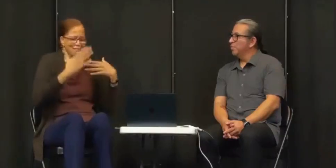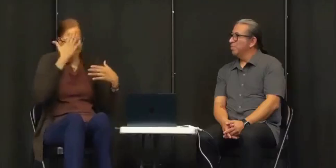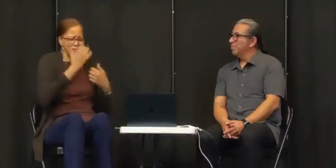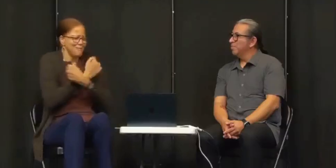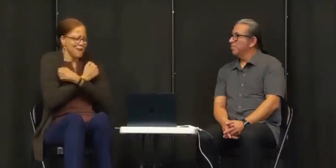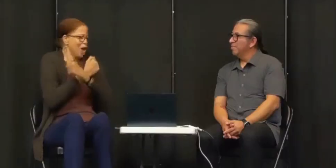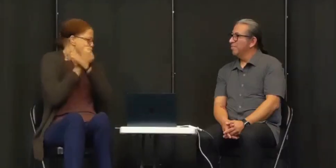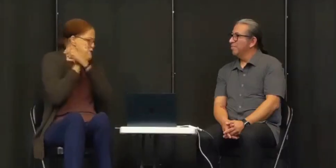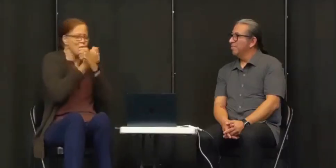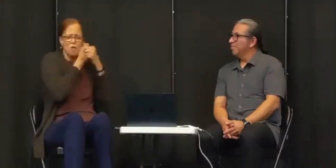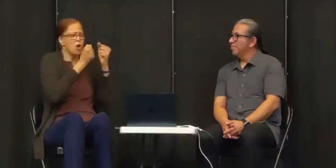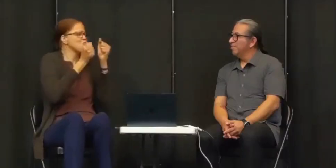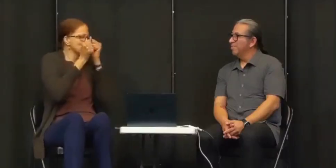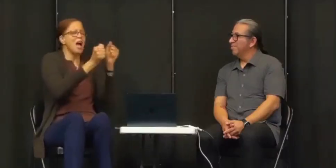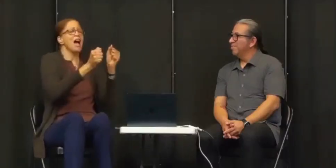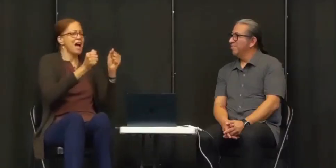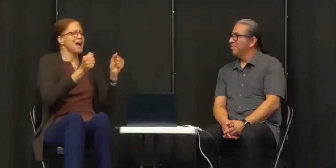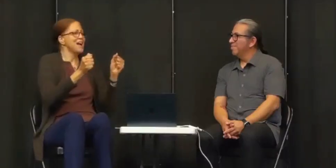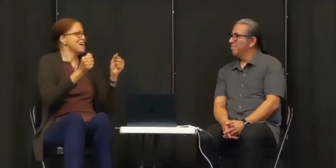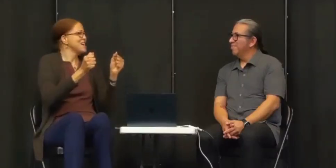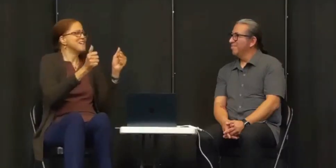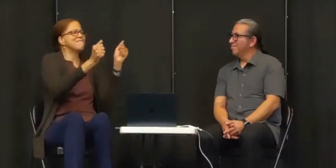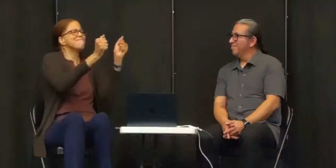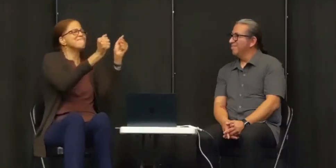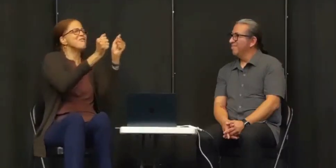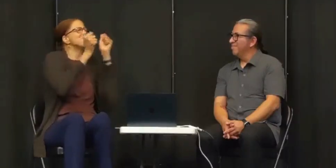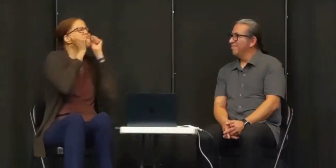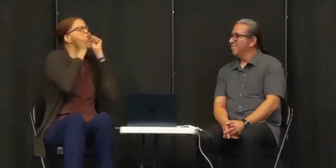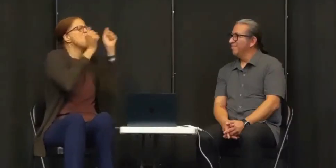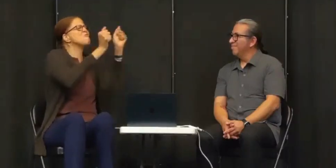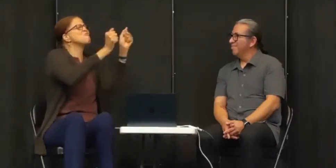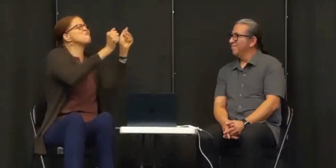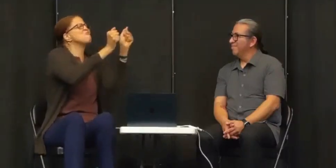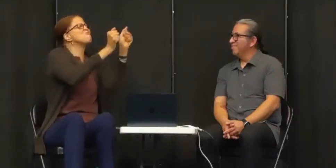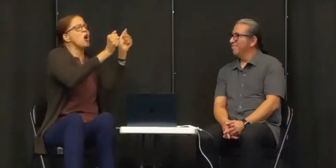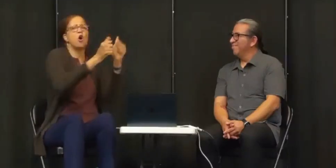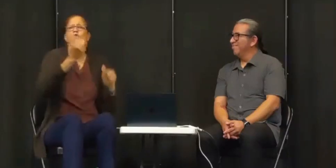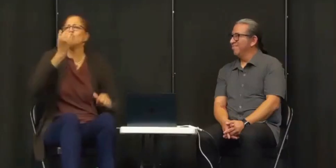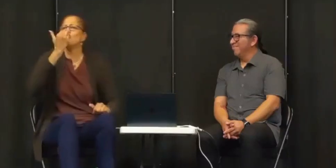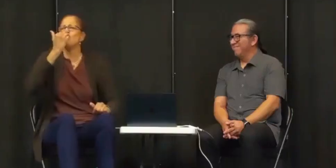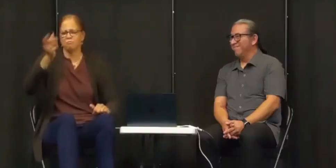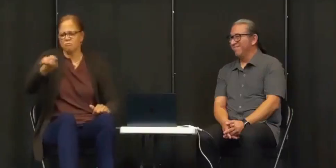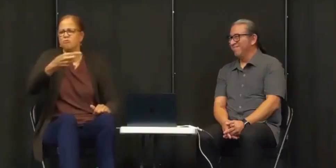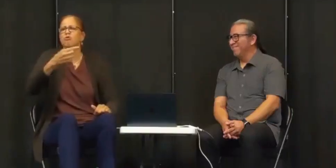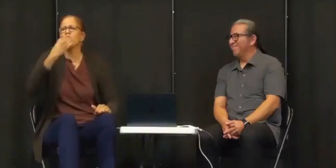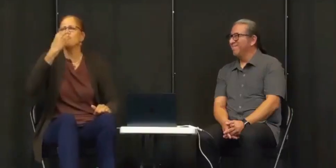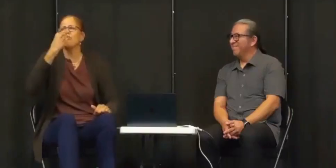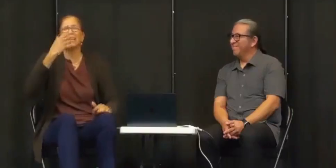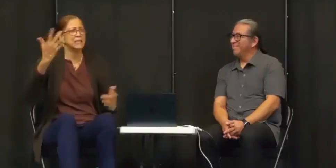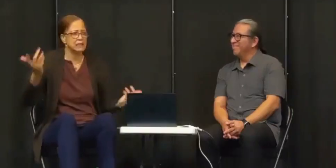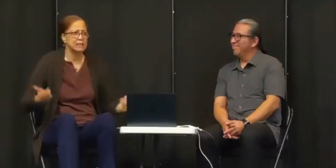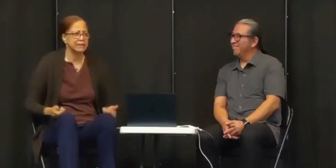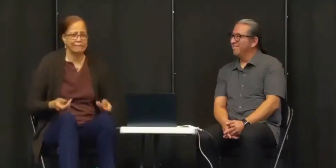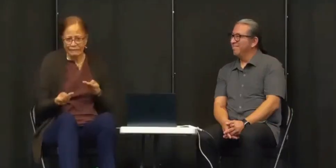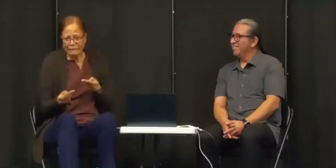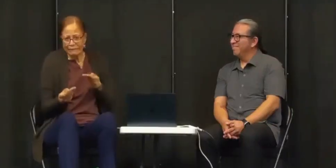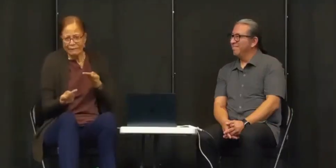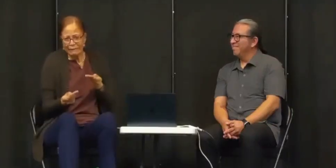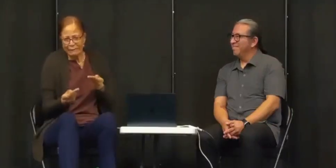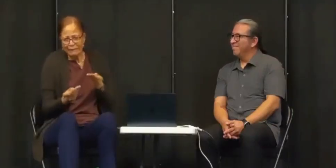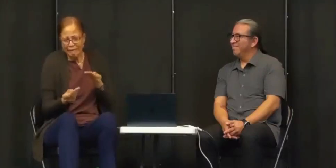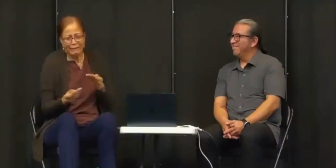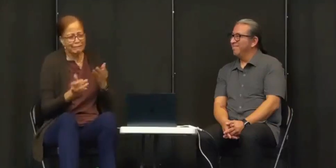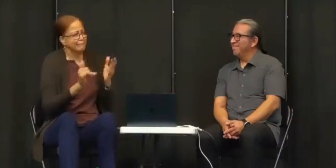conversation with them. They're blood, we love each other, yes, give you a little cheek squeeze, you know, tell me to